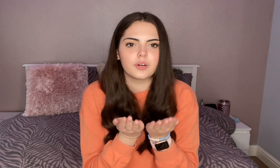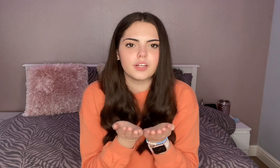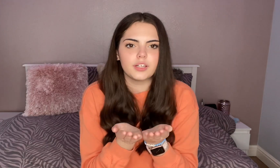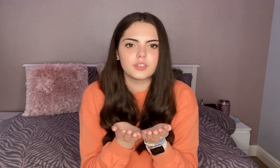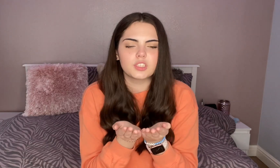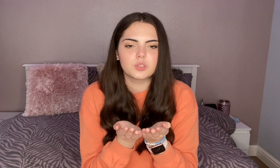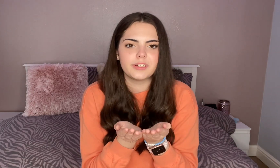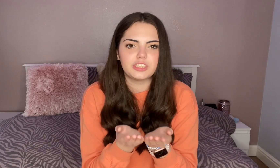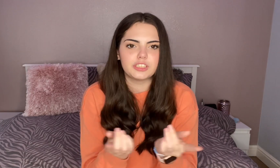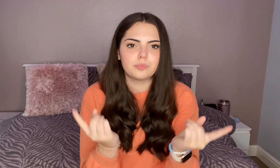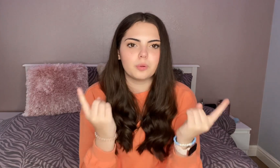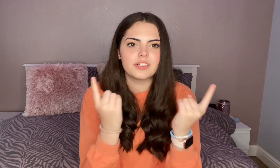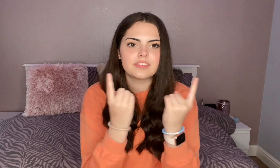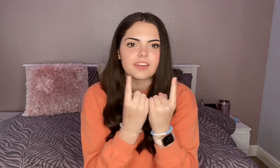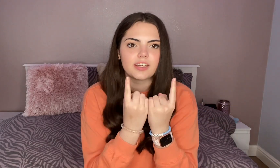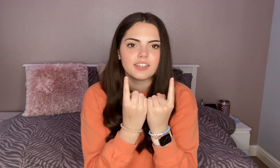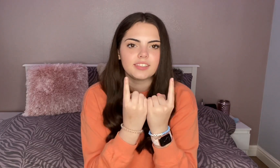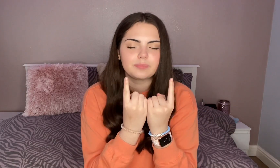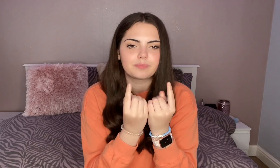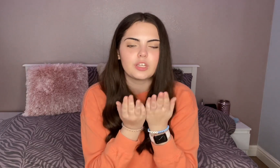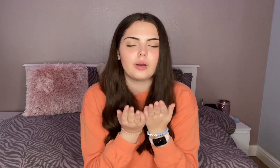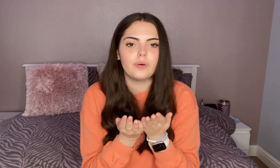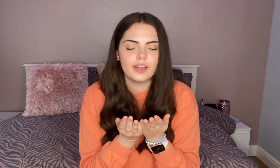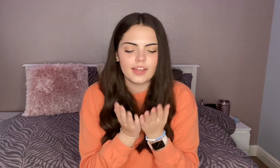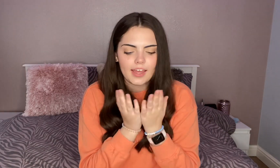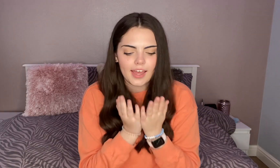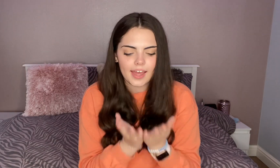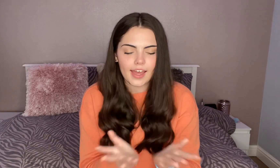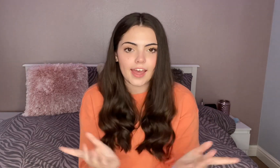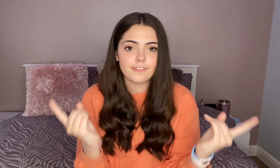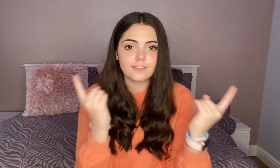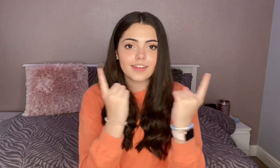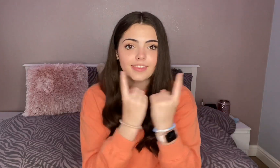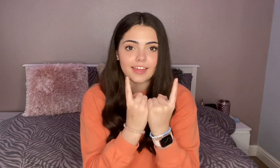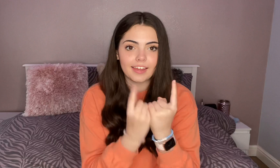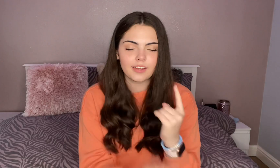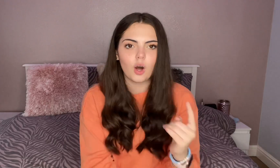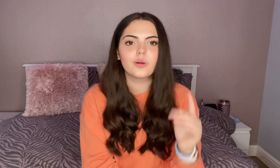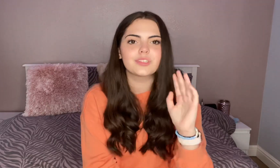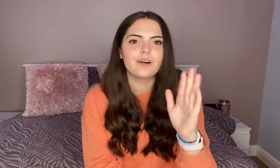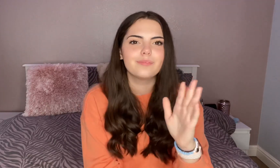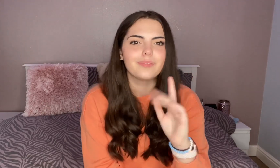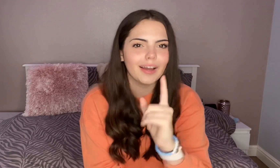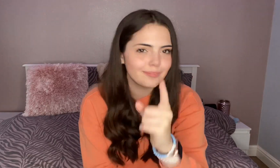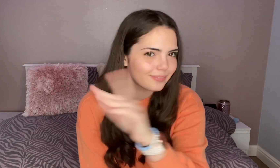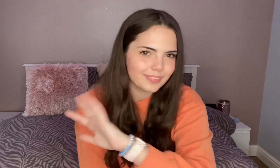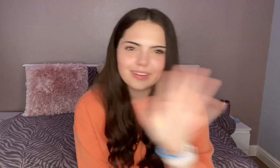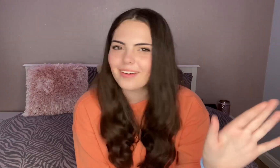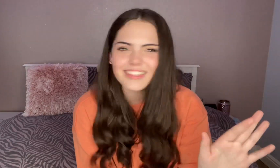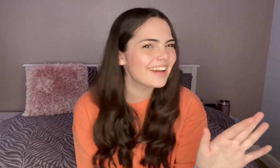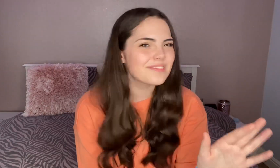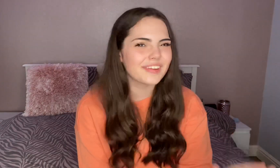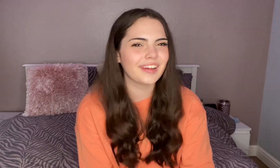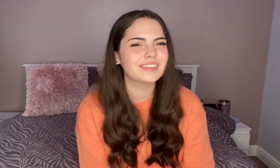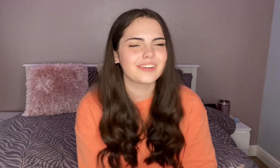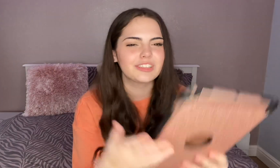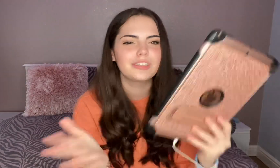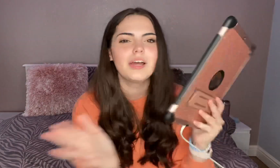to switch it to your pointer fingers. So everything. Also, we know this in every video, just want to make sure I've